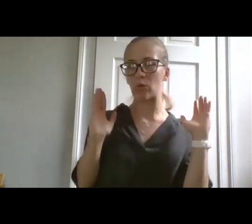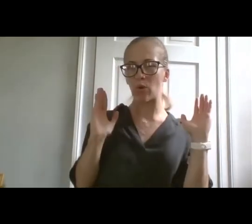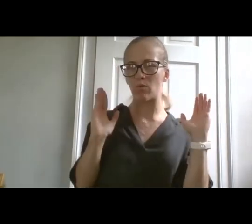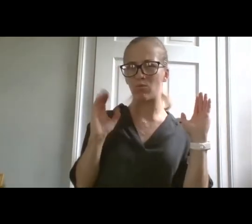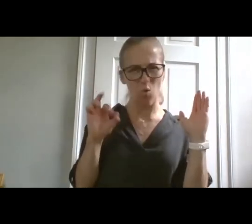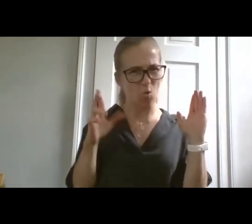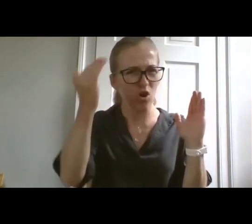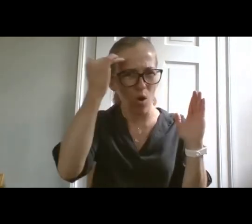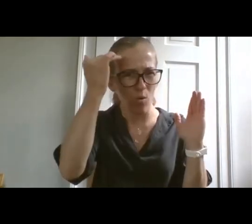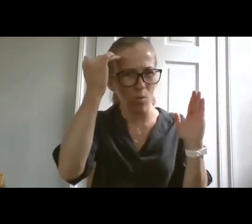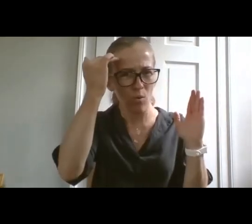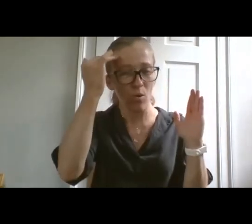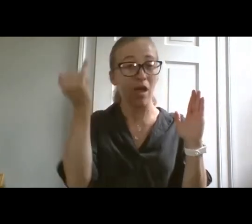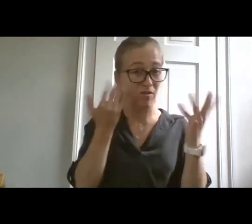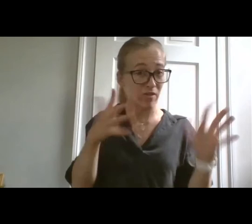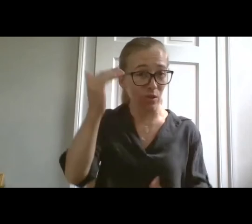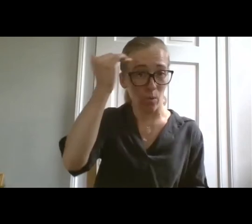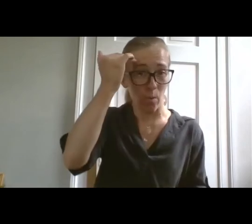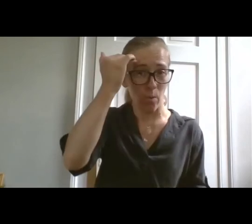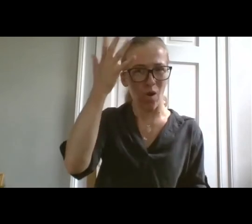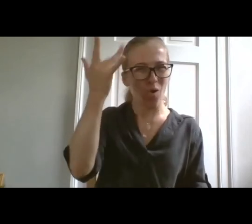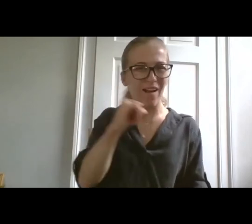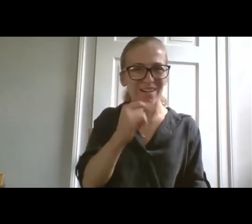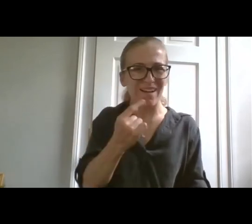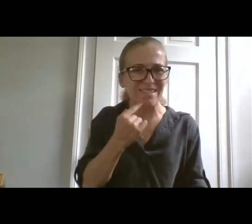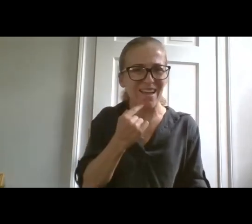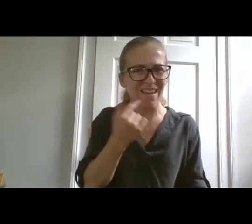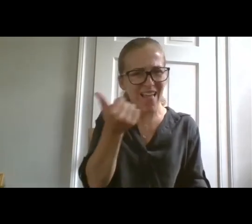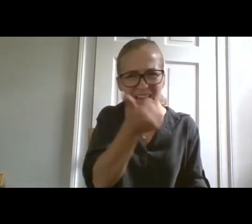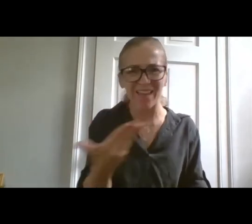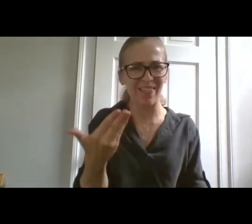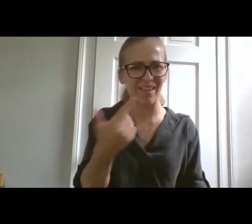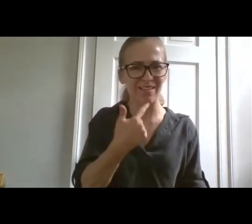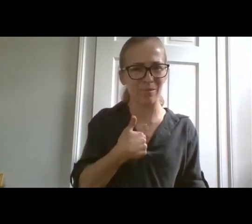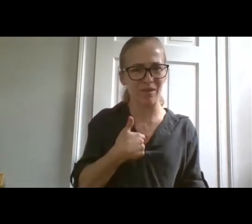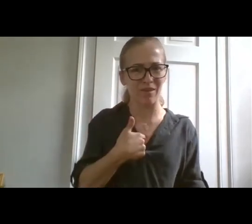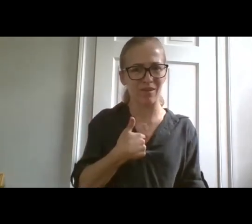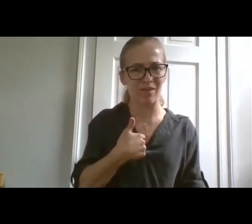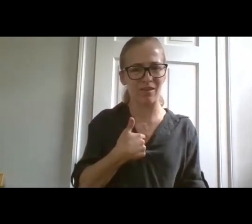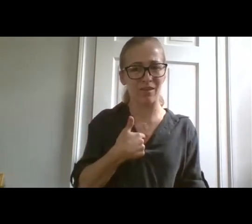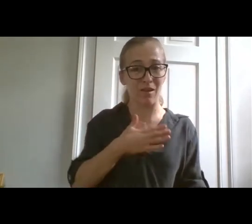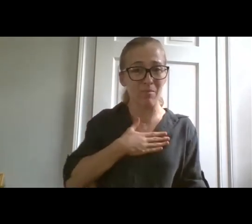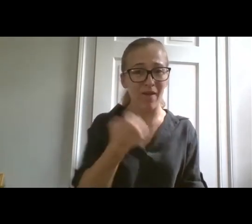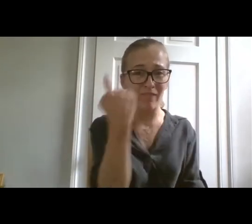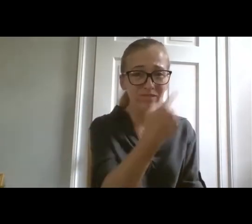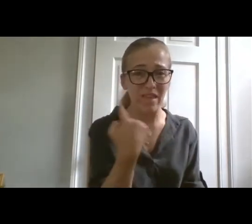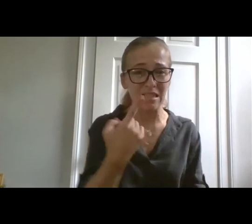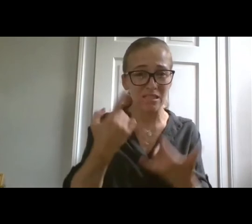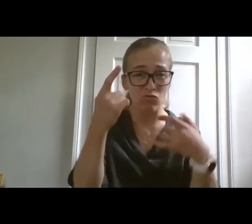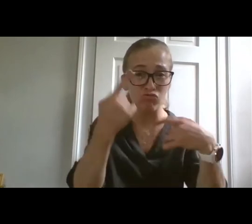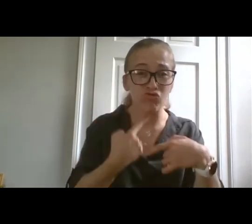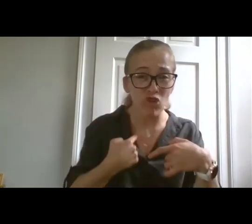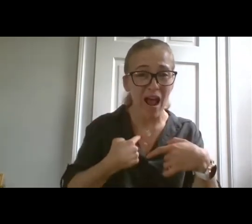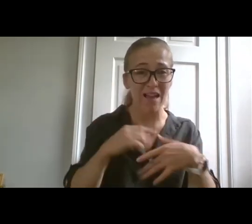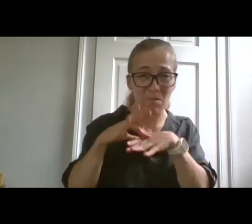she? If she does, why doesn't she say a word to me about it? Is it my face still red as meat?